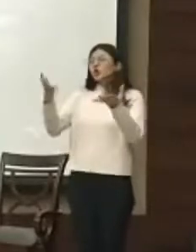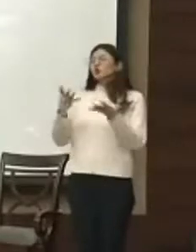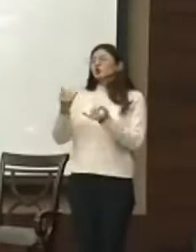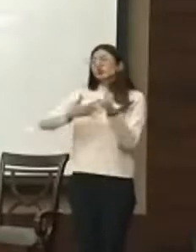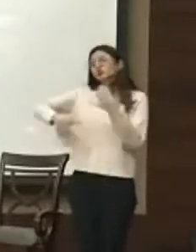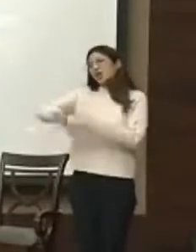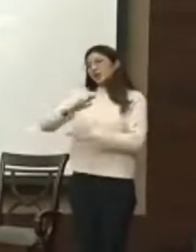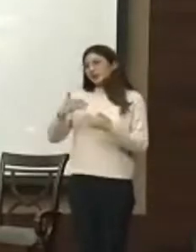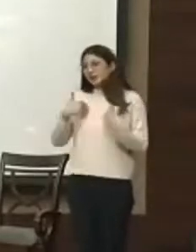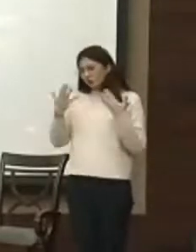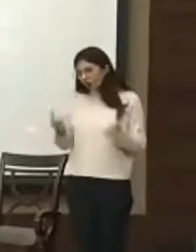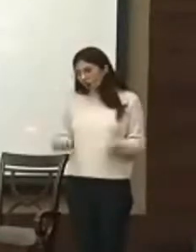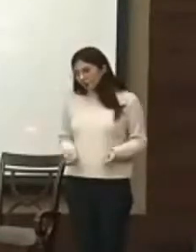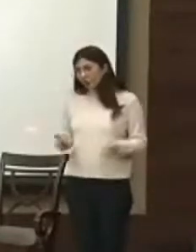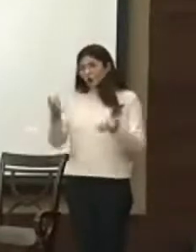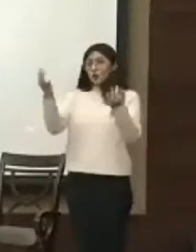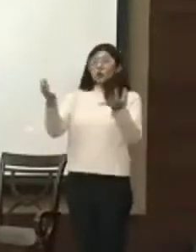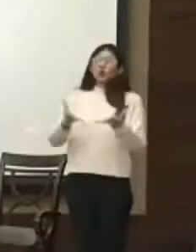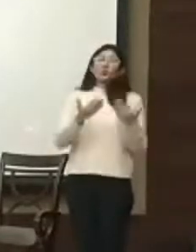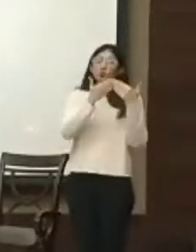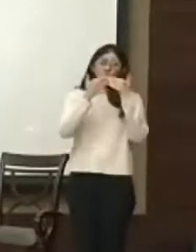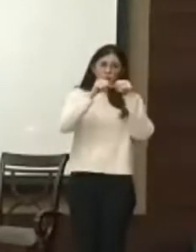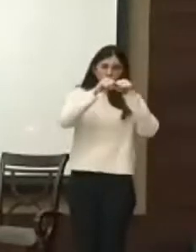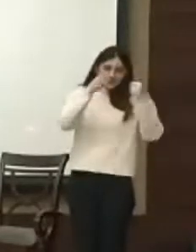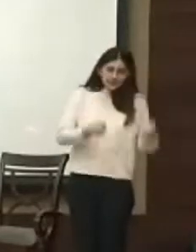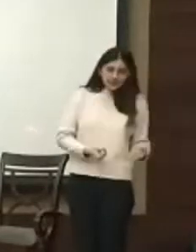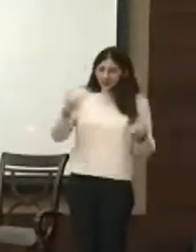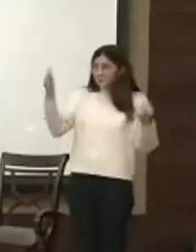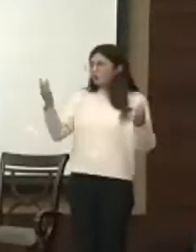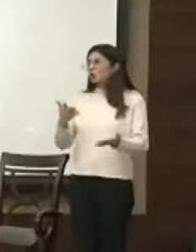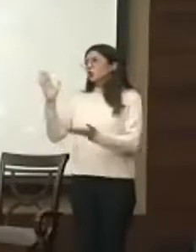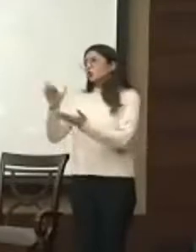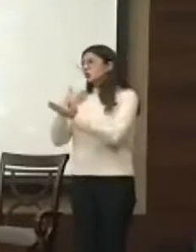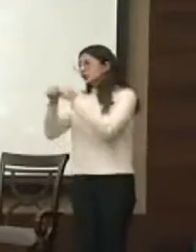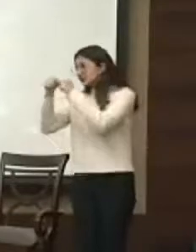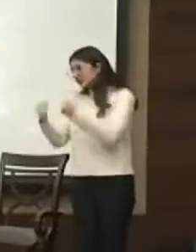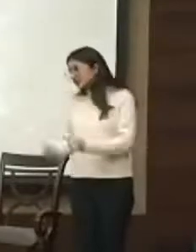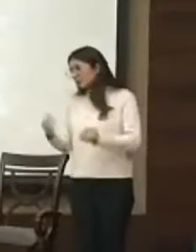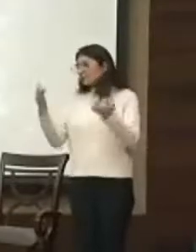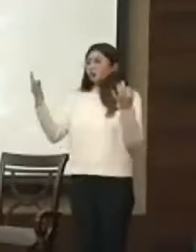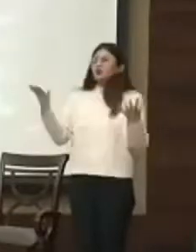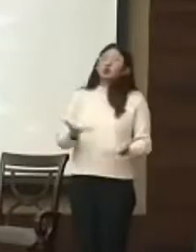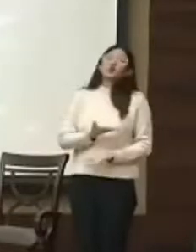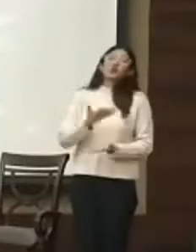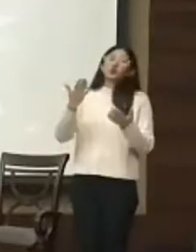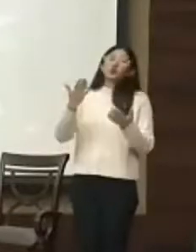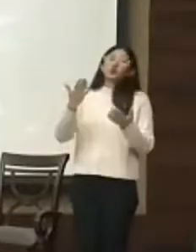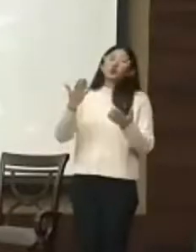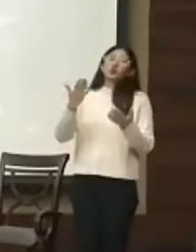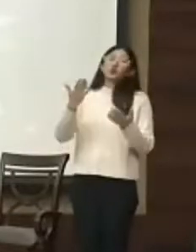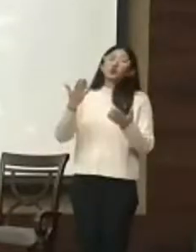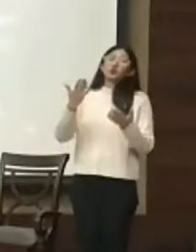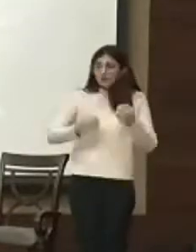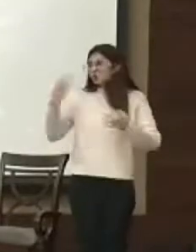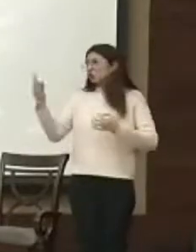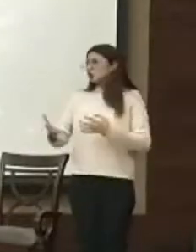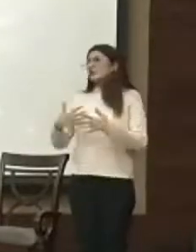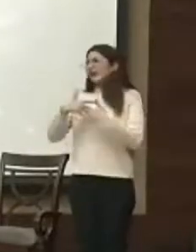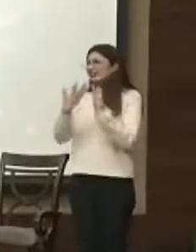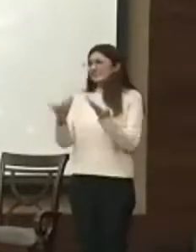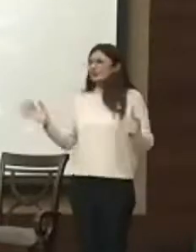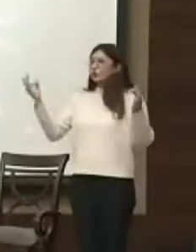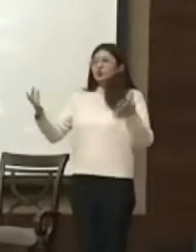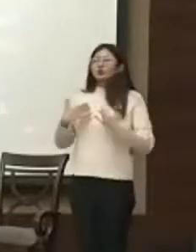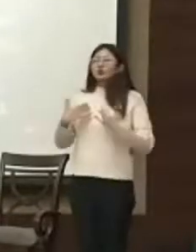We're trying to create a new school system, a new music system, a new sports system, a new urban planning system. So we have to be